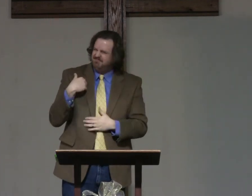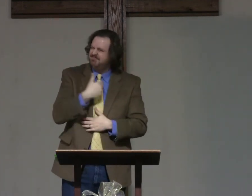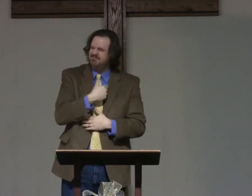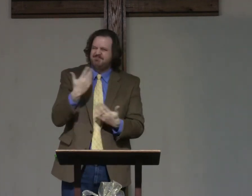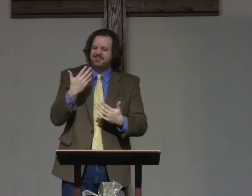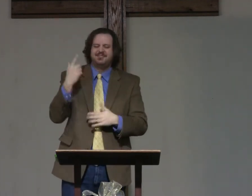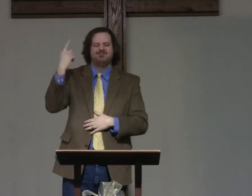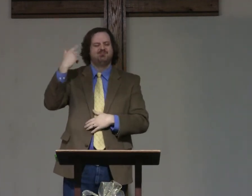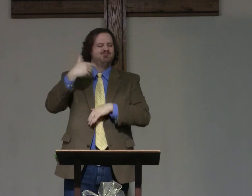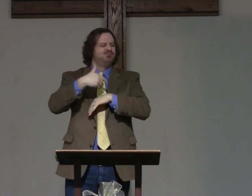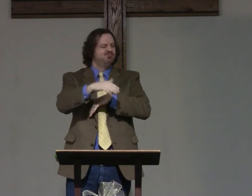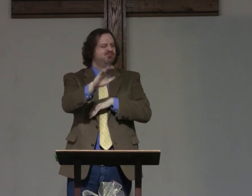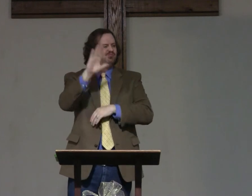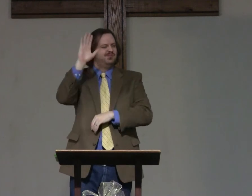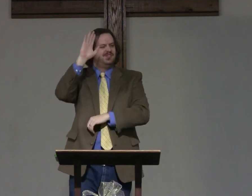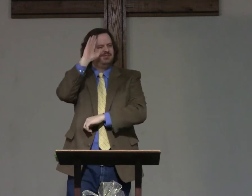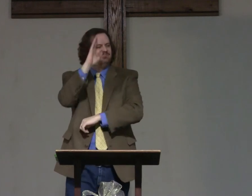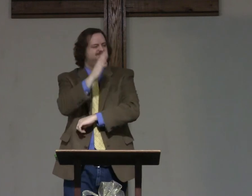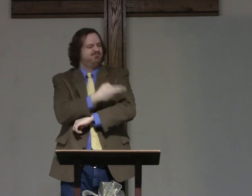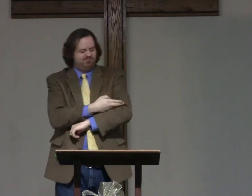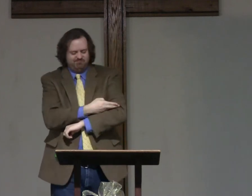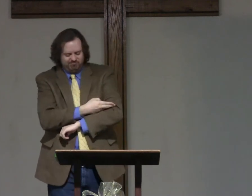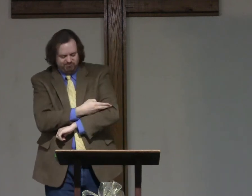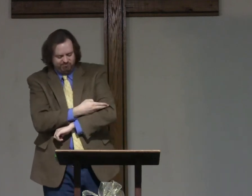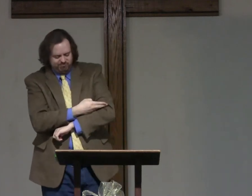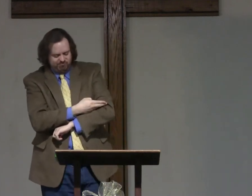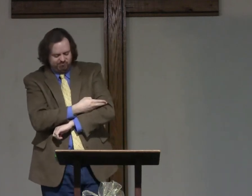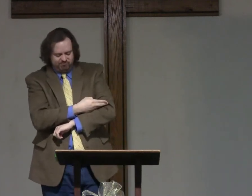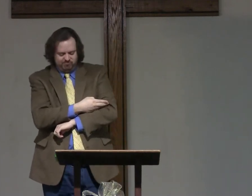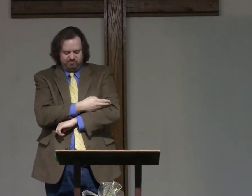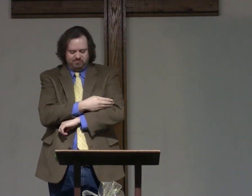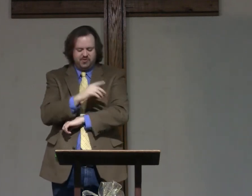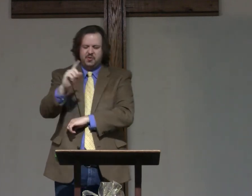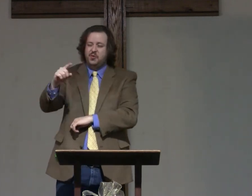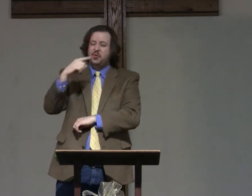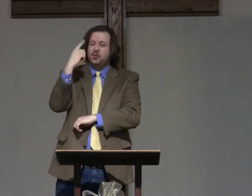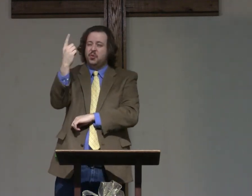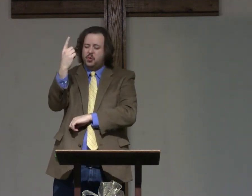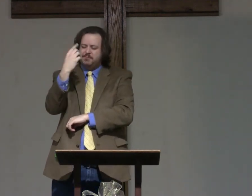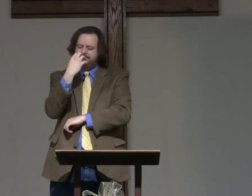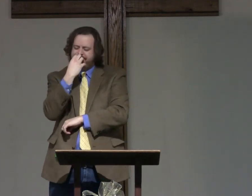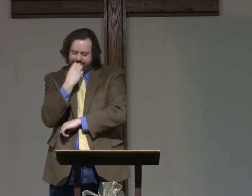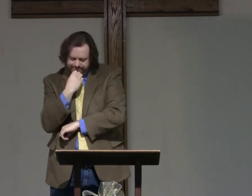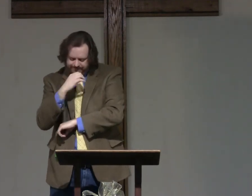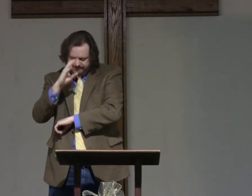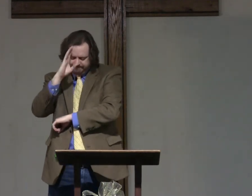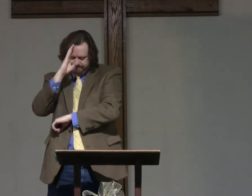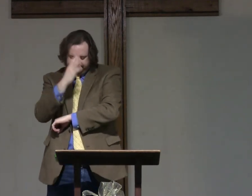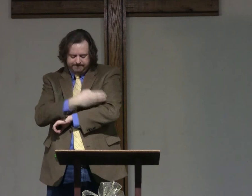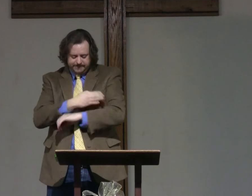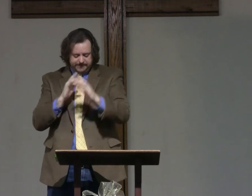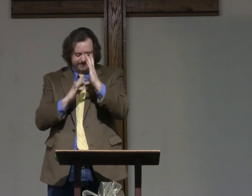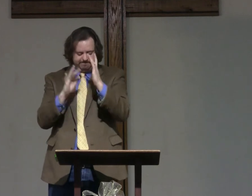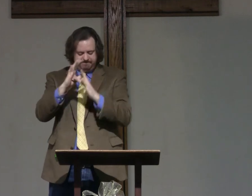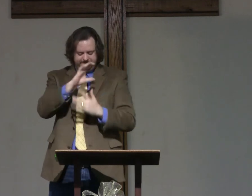What is this great gift that we're talking about? It's God sending his son, his only begotten